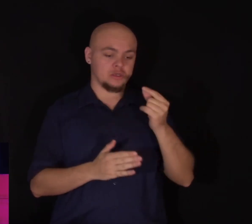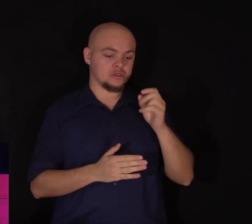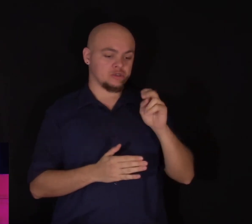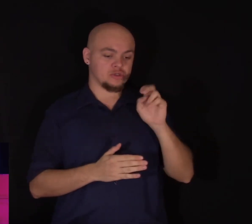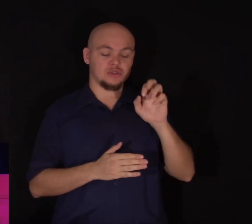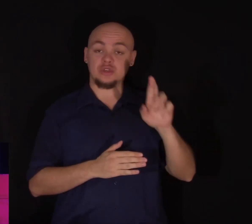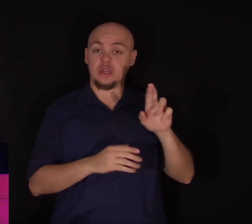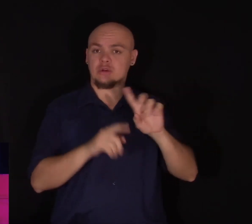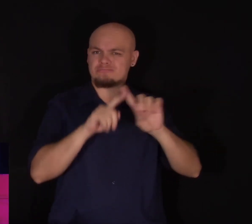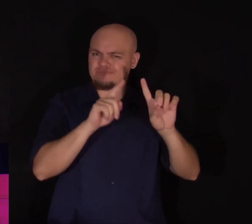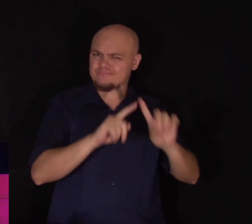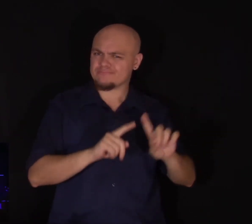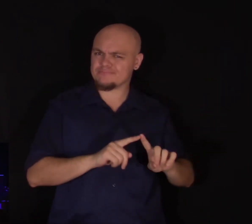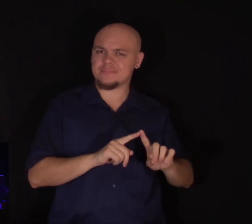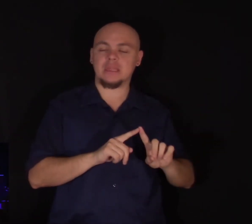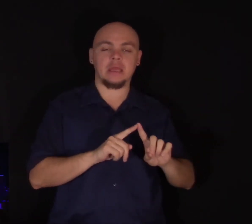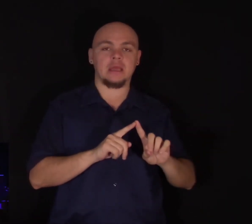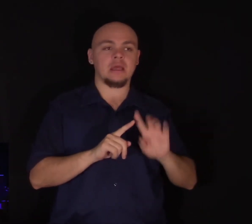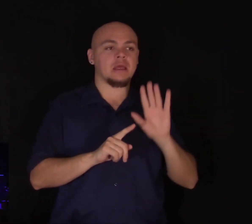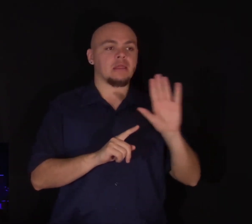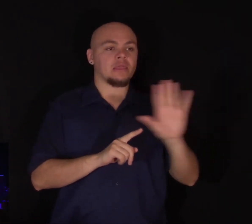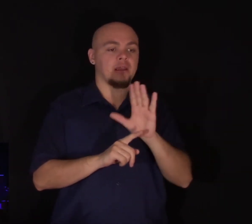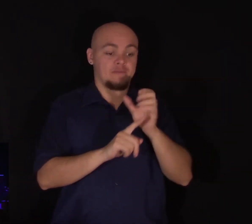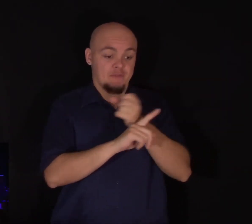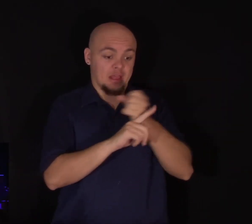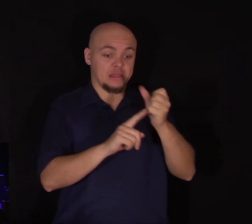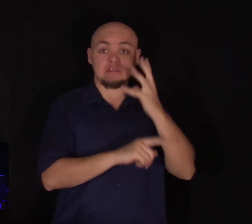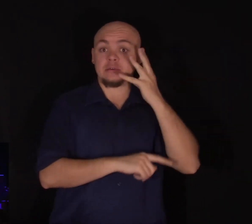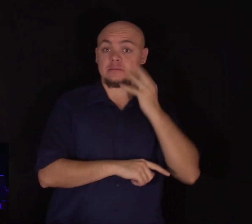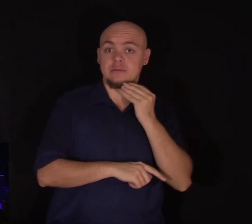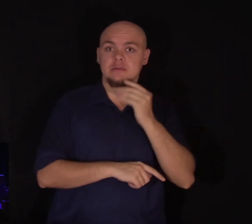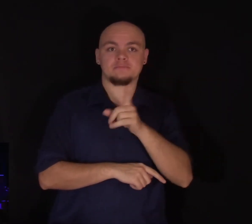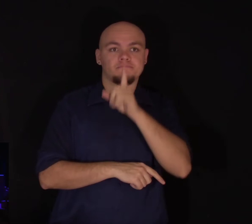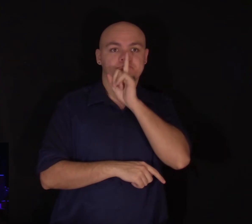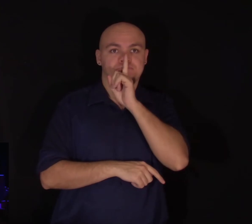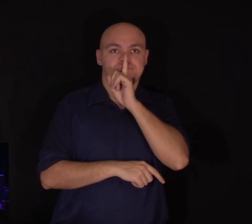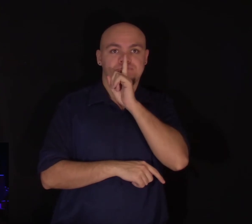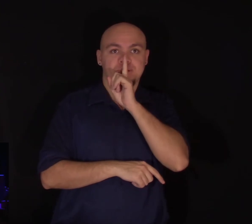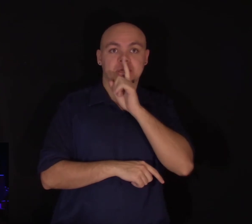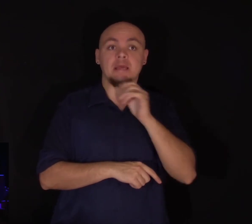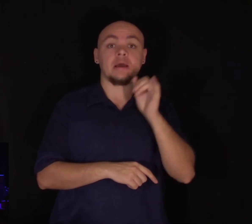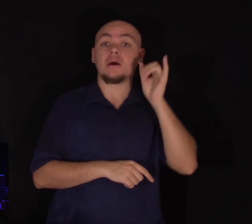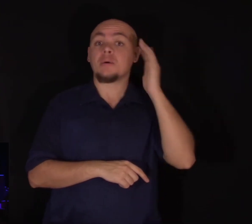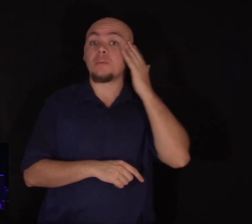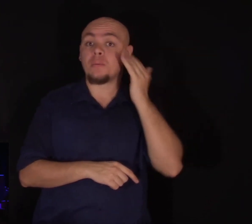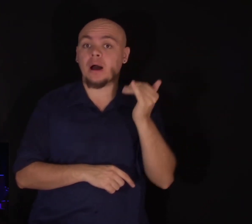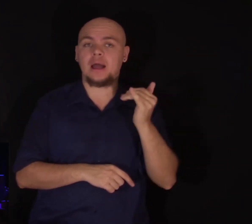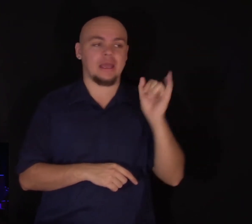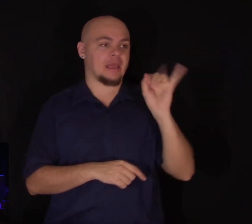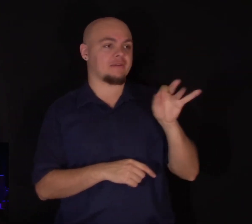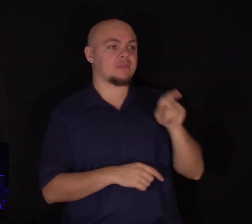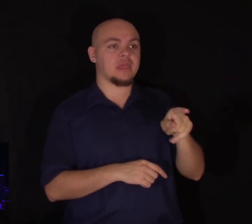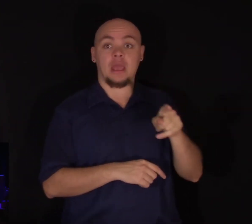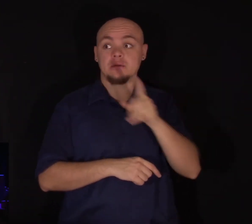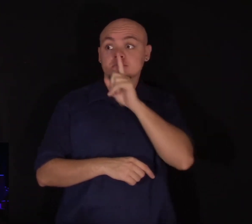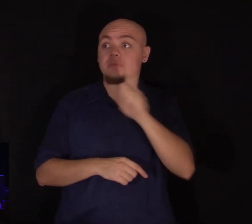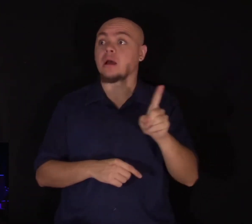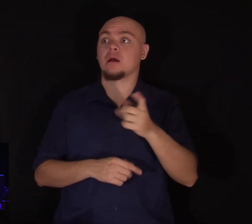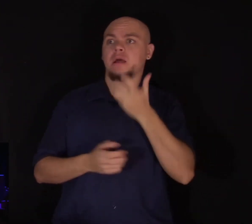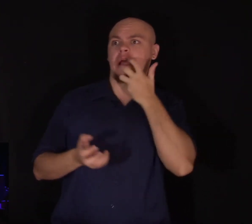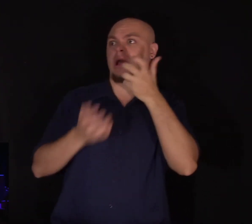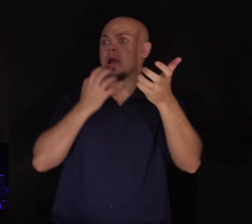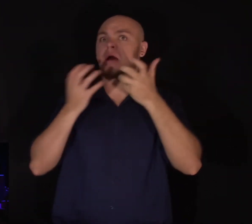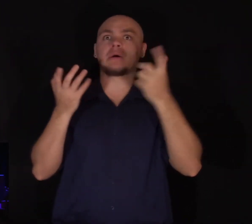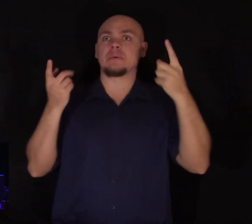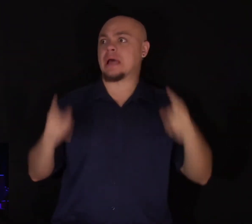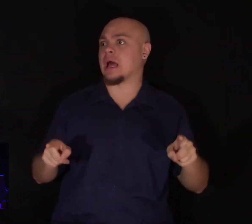with sexual violence shut their mouths because we make it harder for them when they're open. We have to stop acting like they're navigating